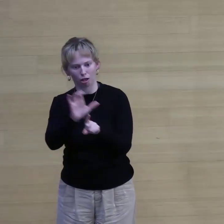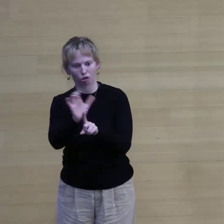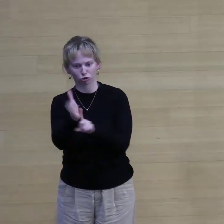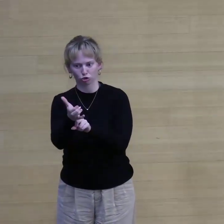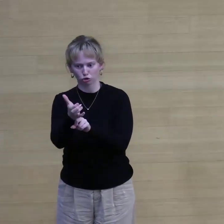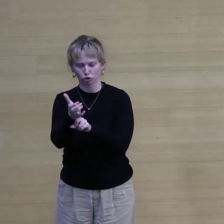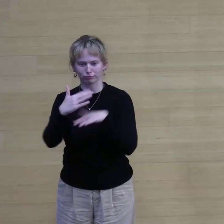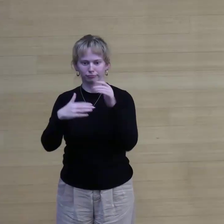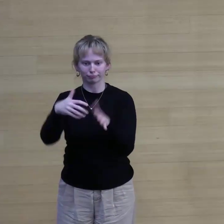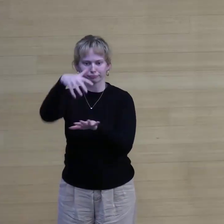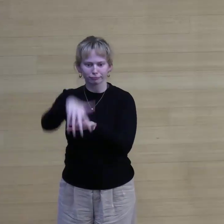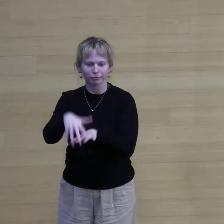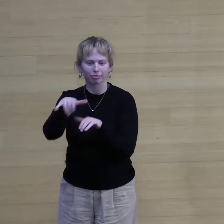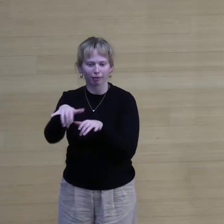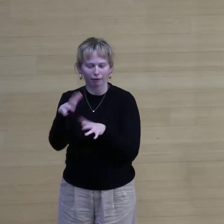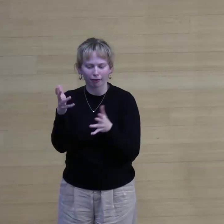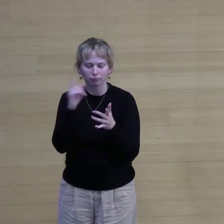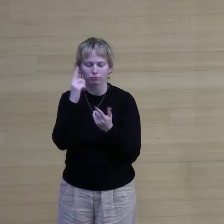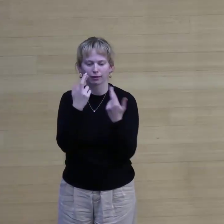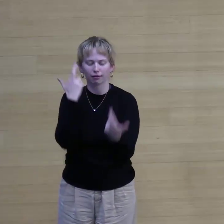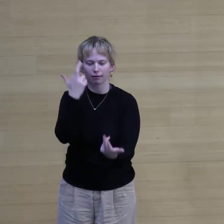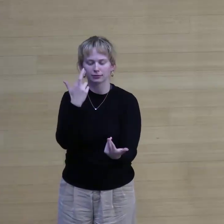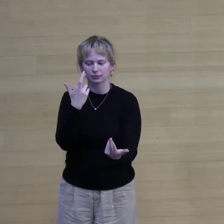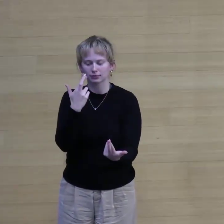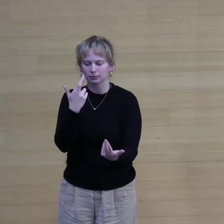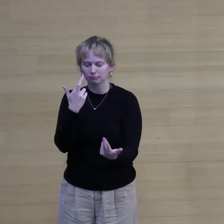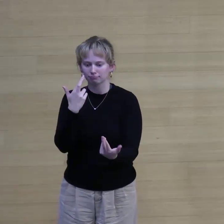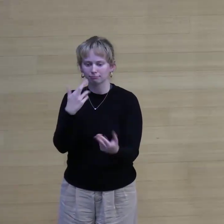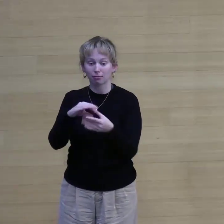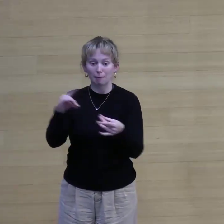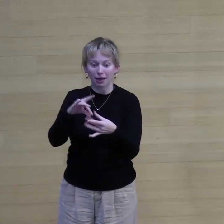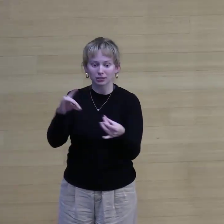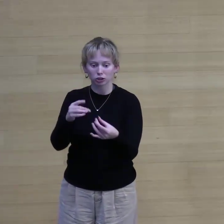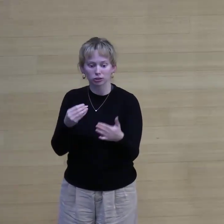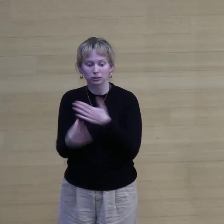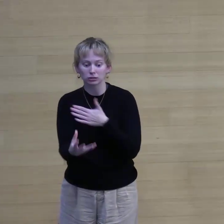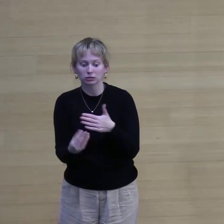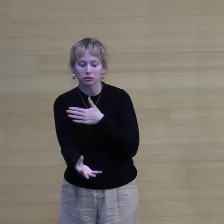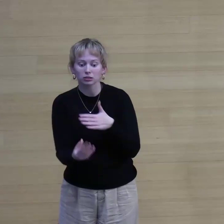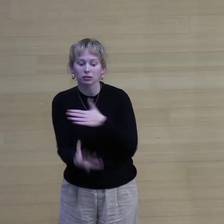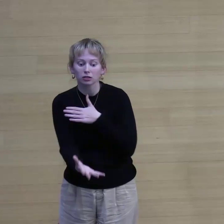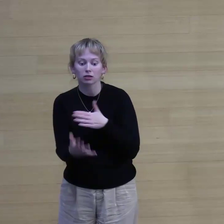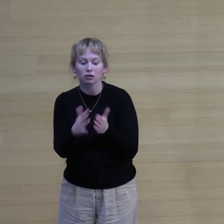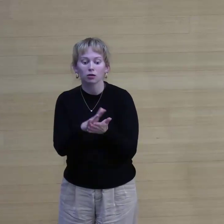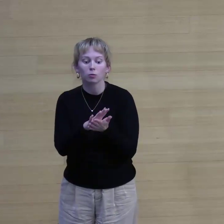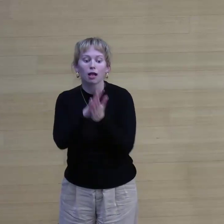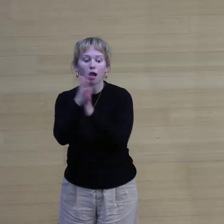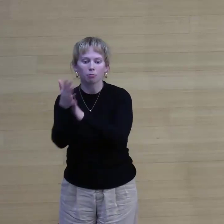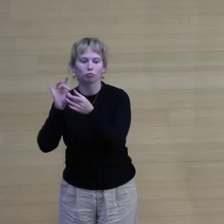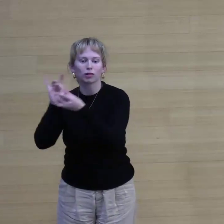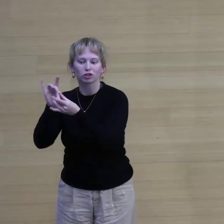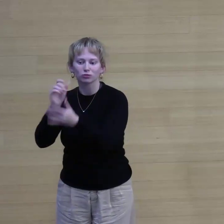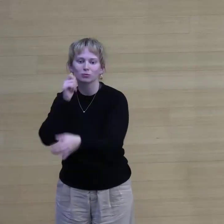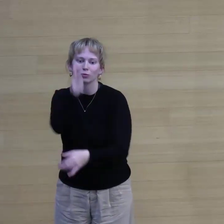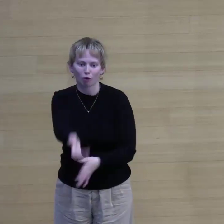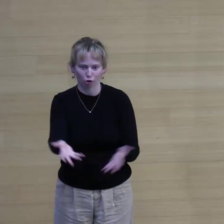cultures and helping them realize that the messages and the seeds they plant today will turn into the relationships